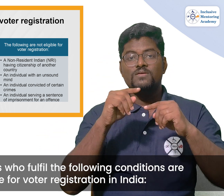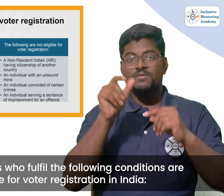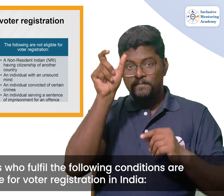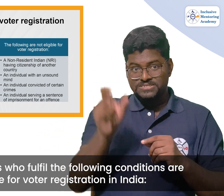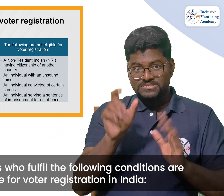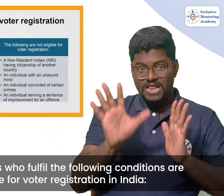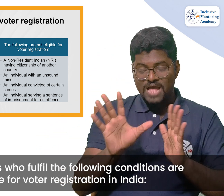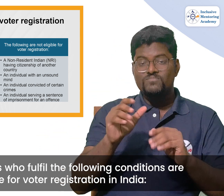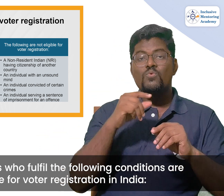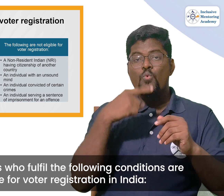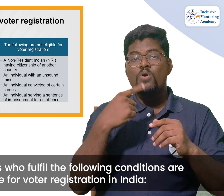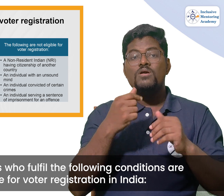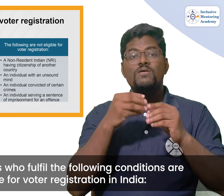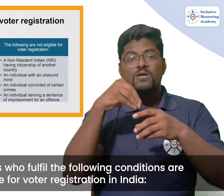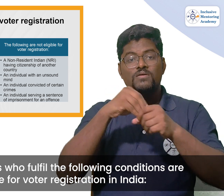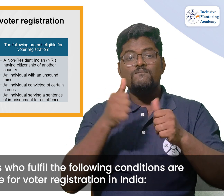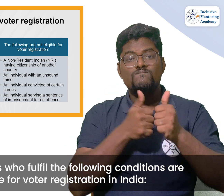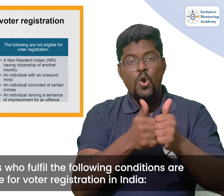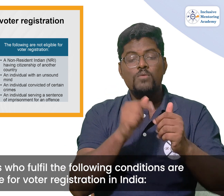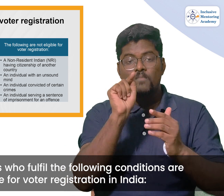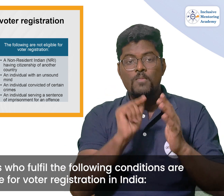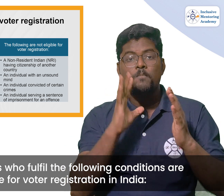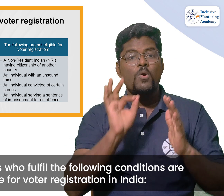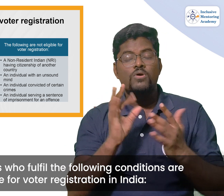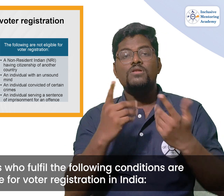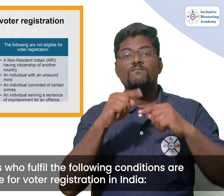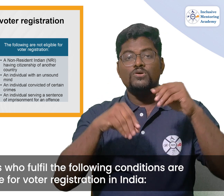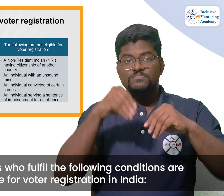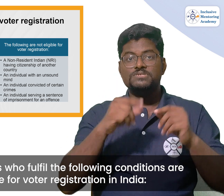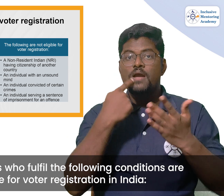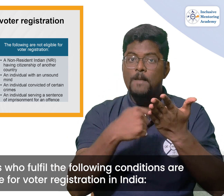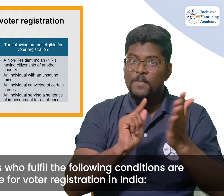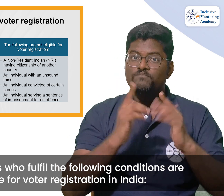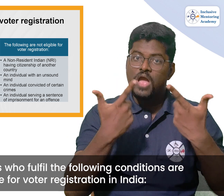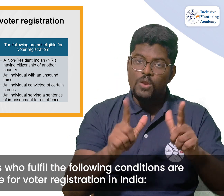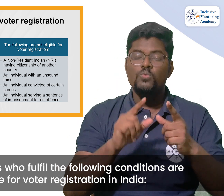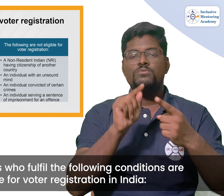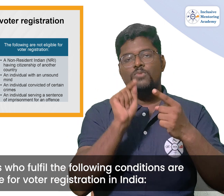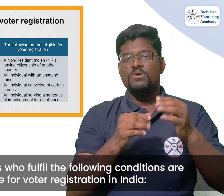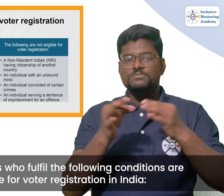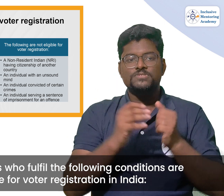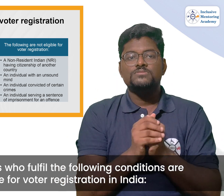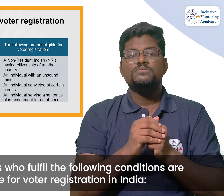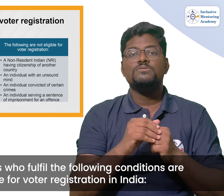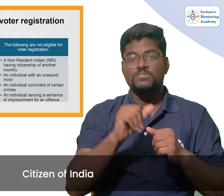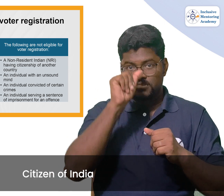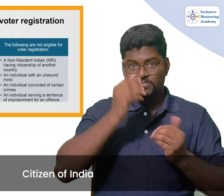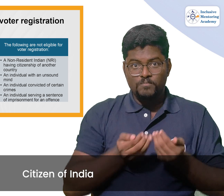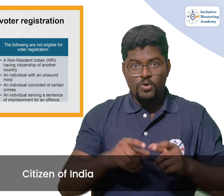The individuals who fulfill the following conditions are eligible for voter registration in India. Citizen of